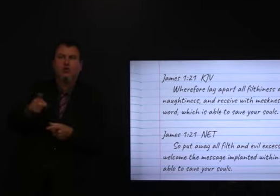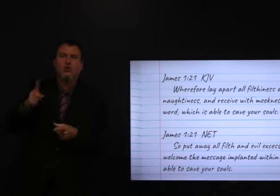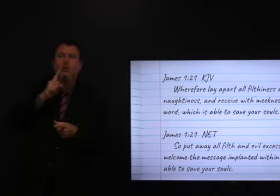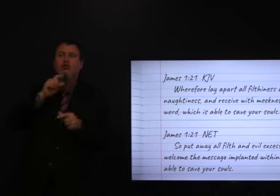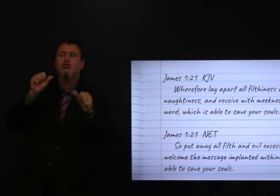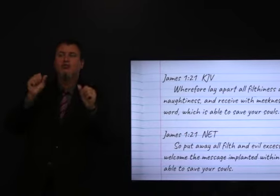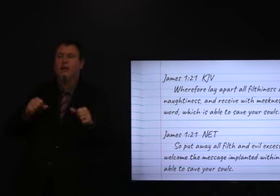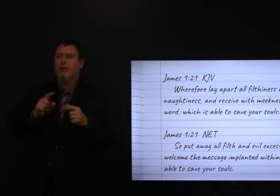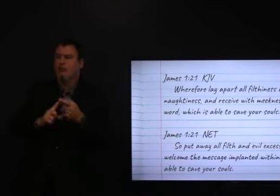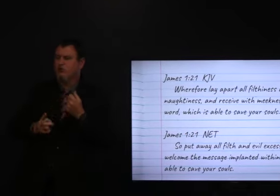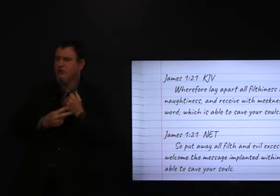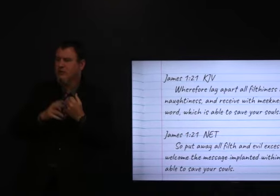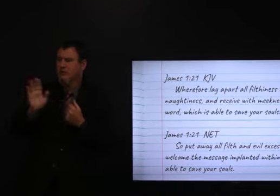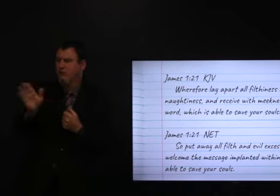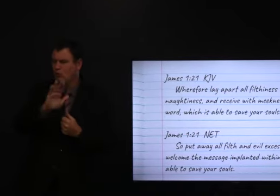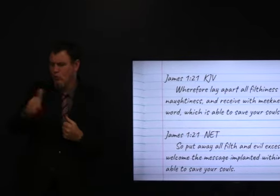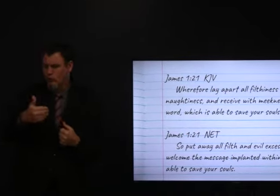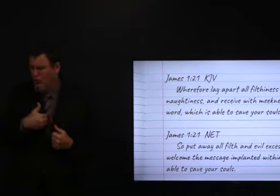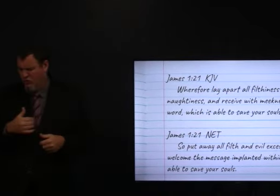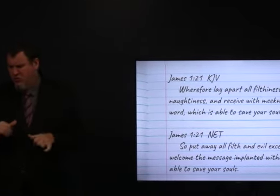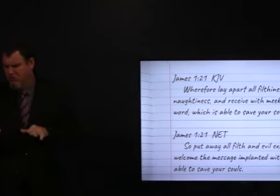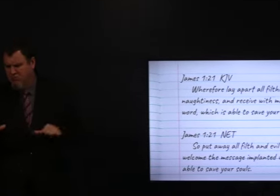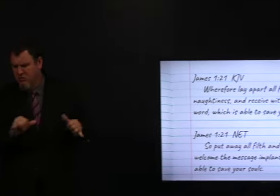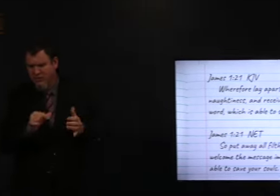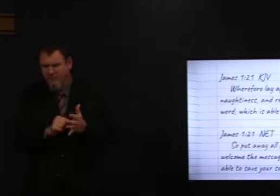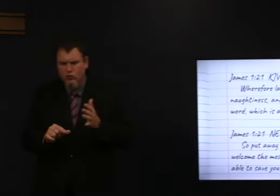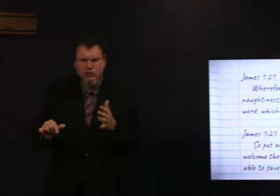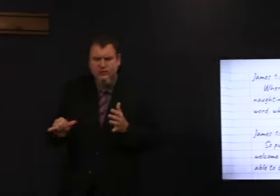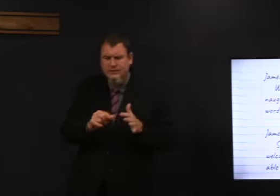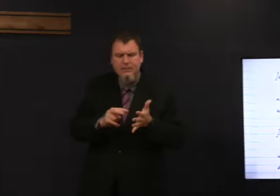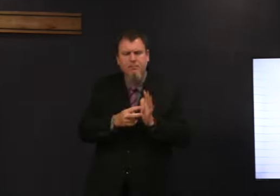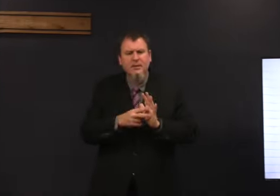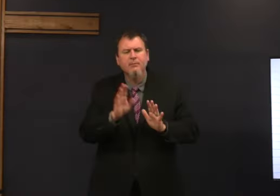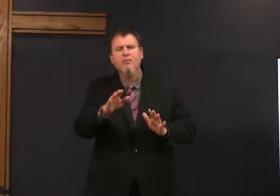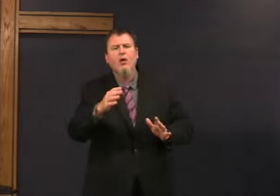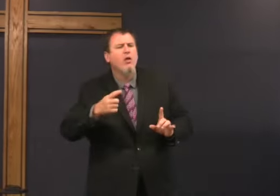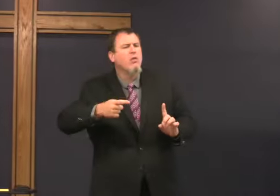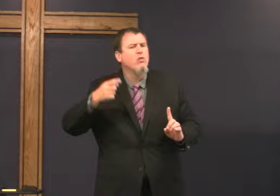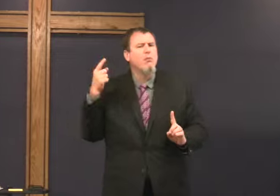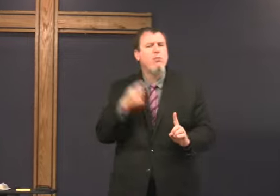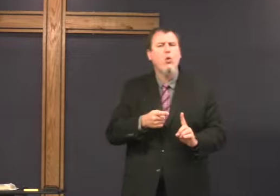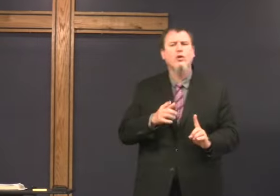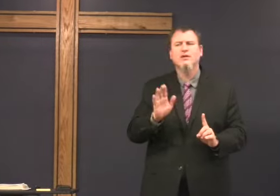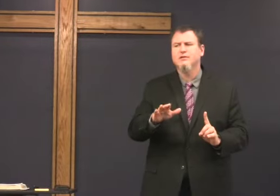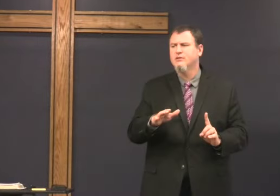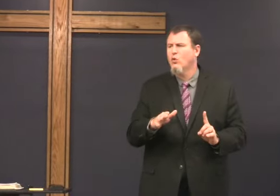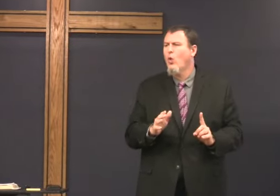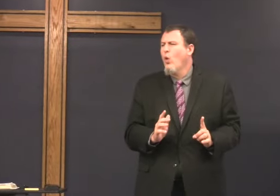message implanted within you, which is able to save your souls. It's the same verse, but the point